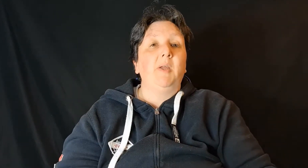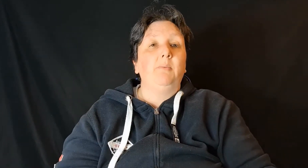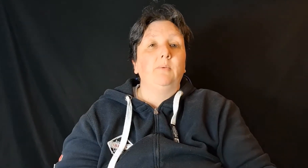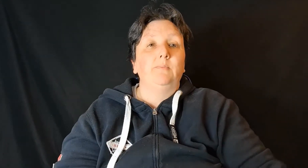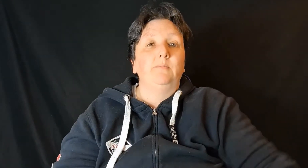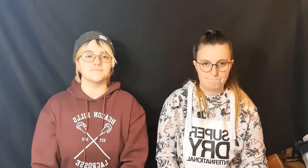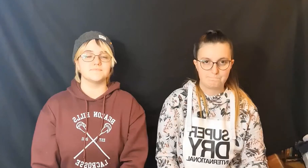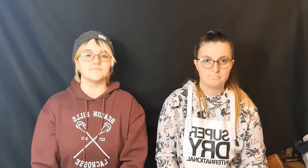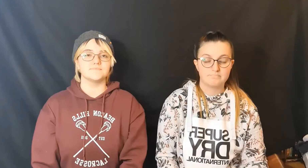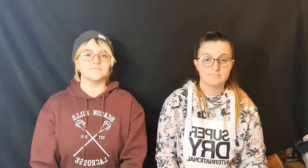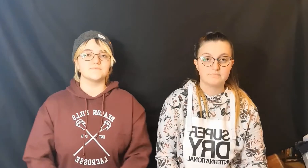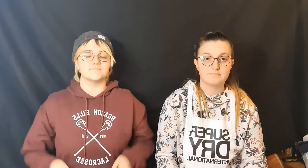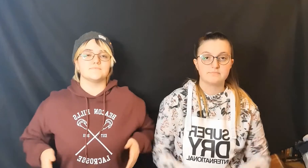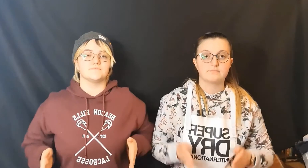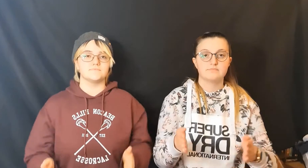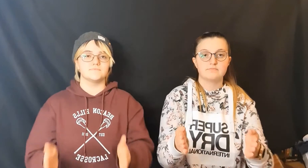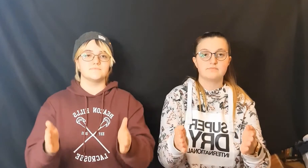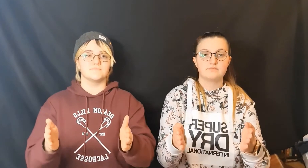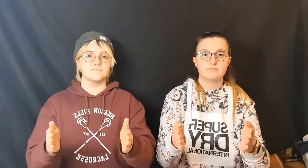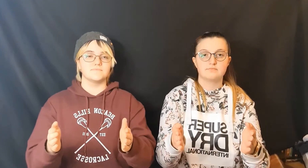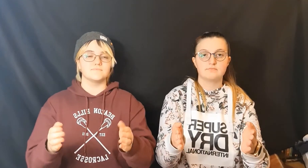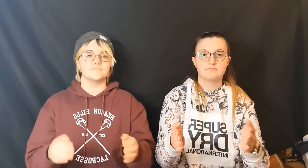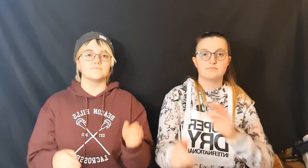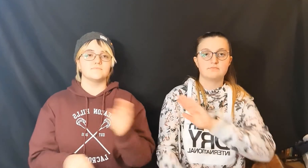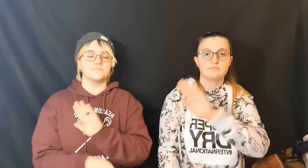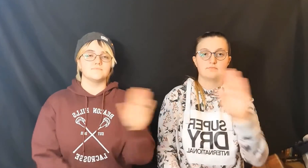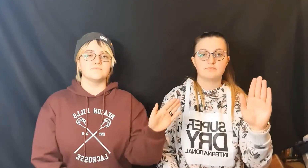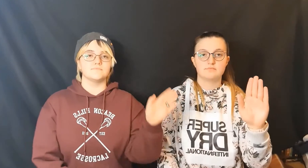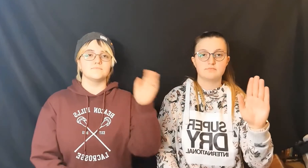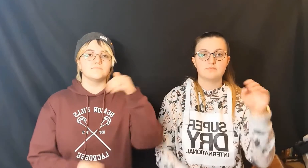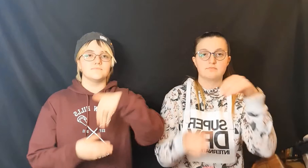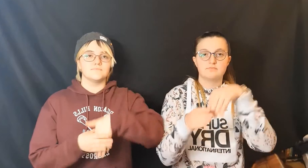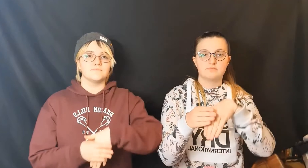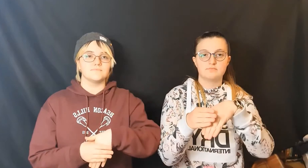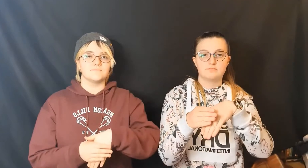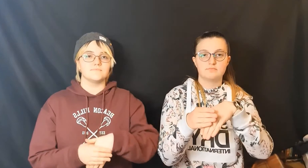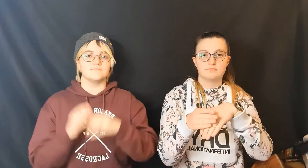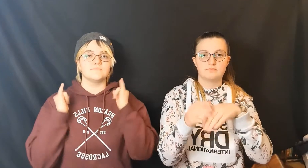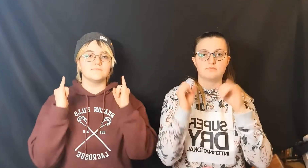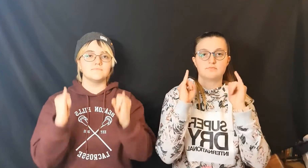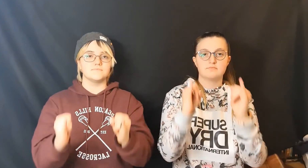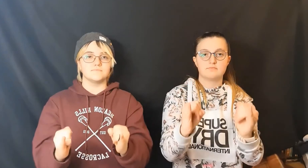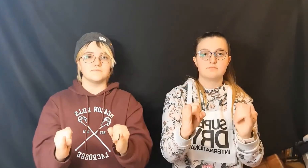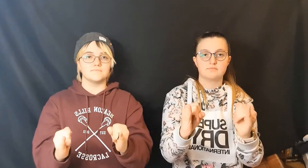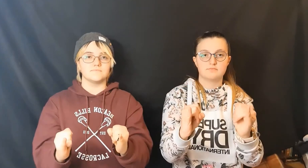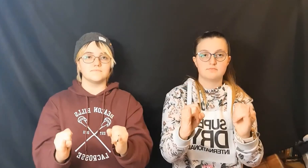people. And lead us not into temptation.